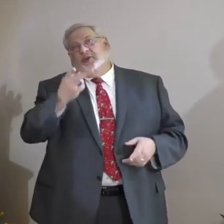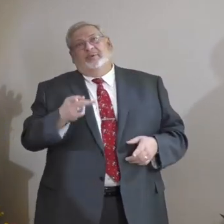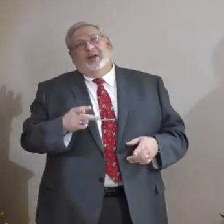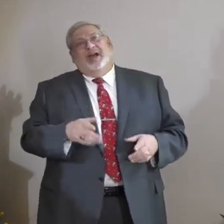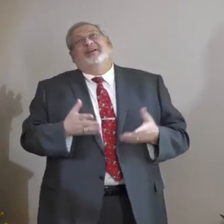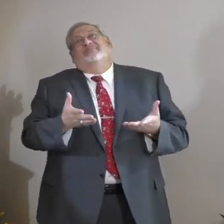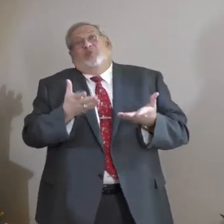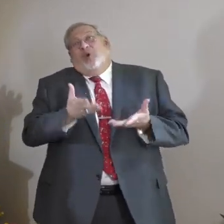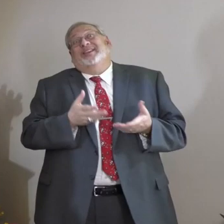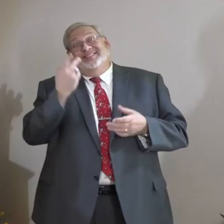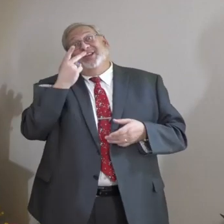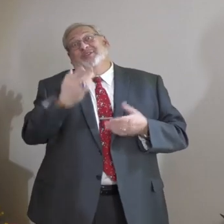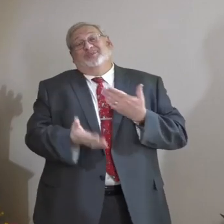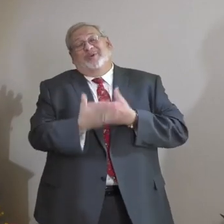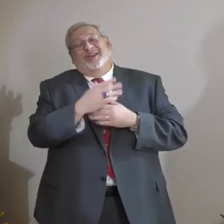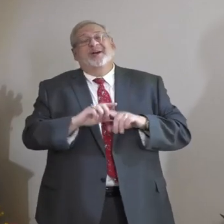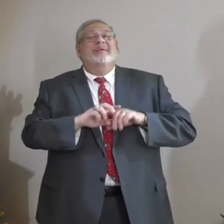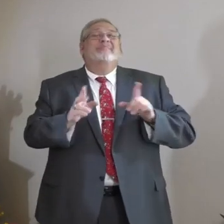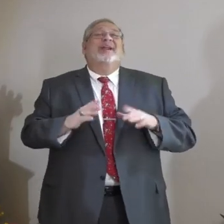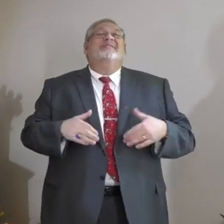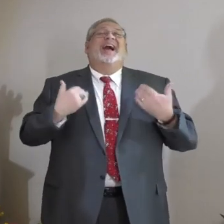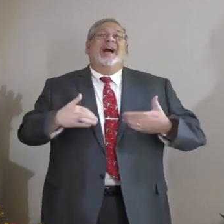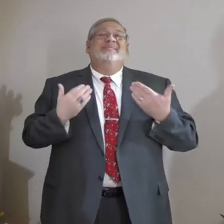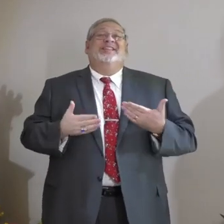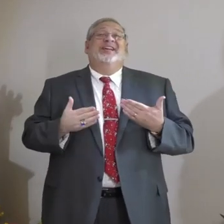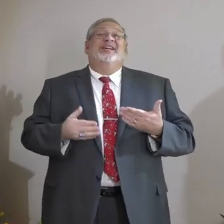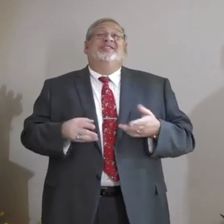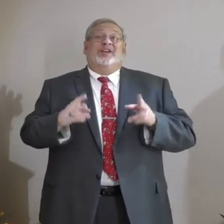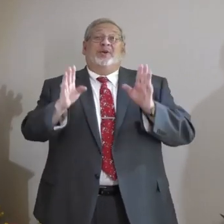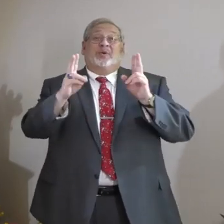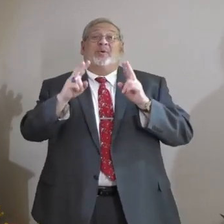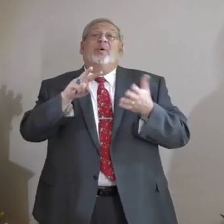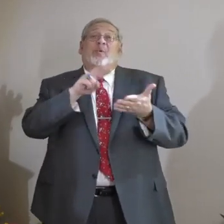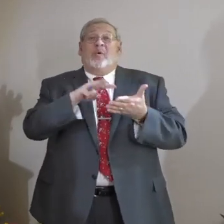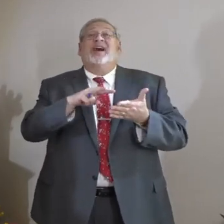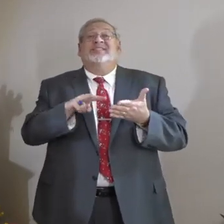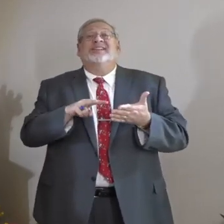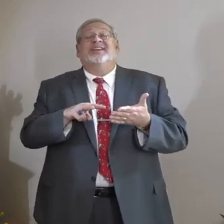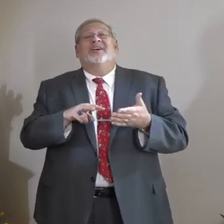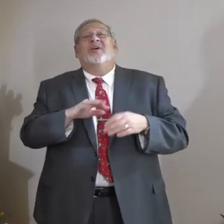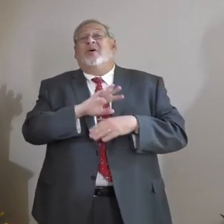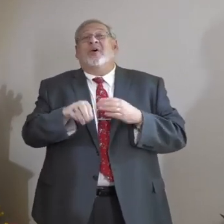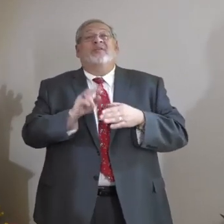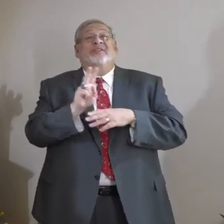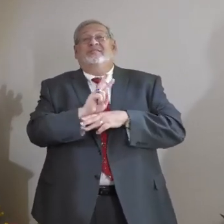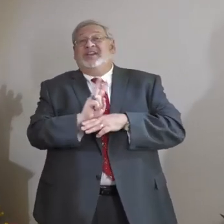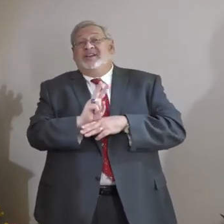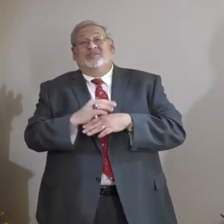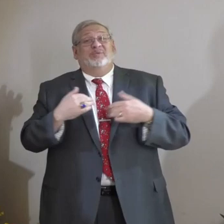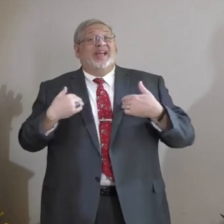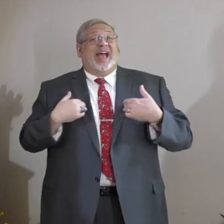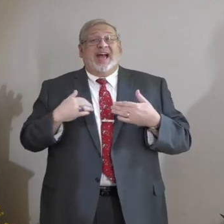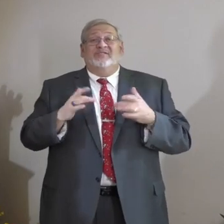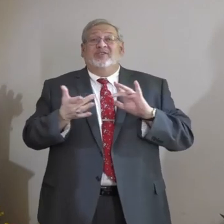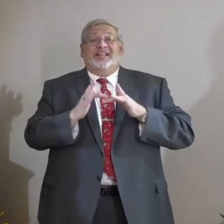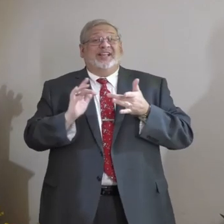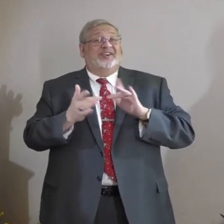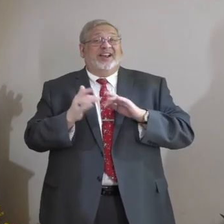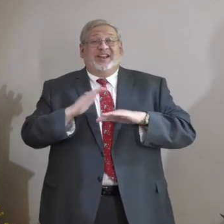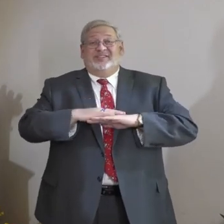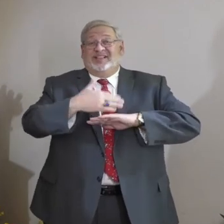this morning, but certainly I'm glad that you are tuned in to all of the videos that we have on the